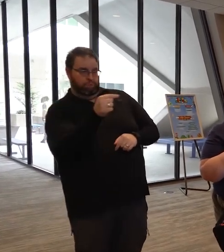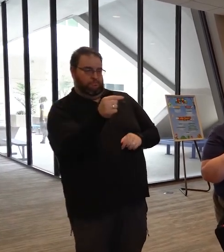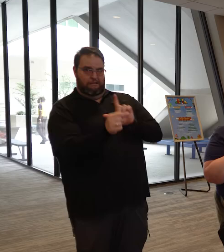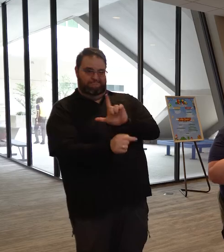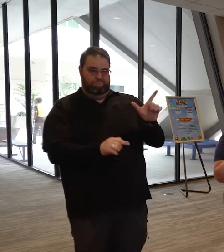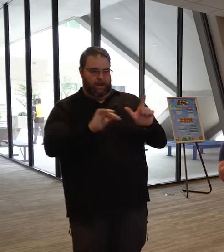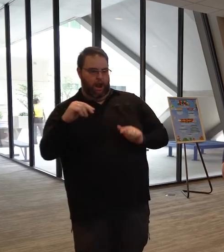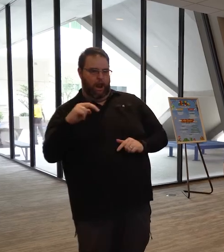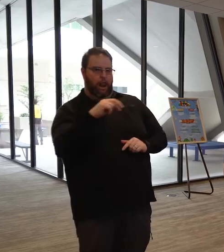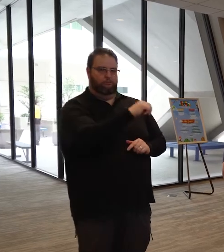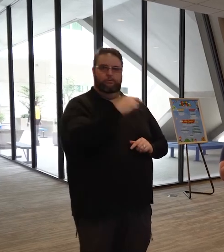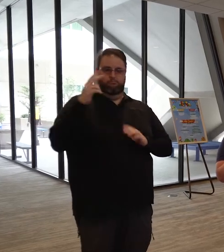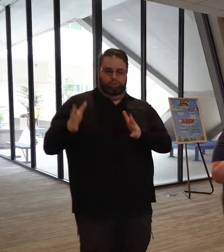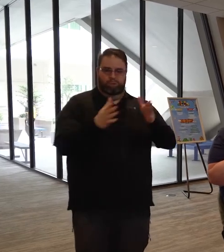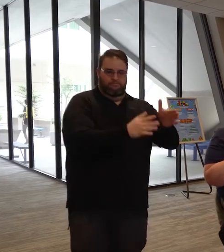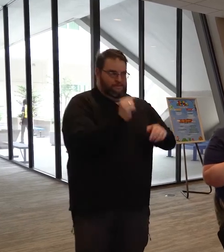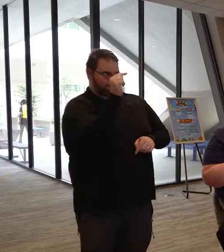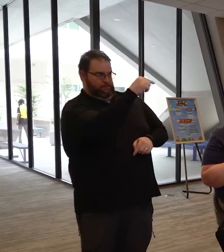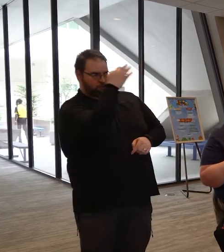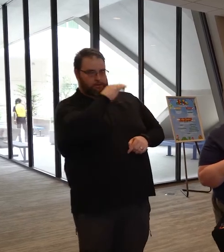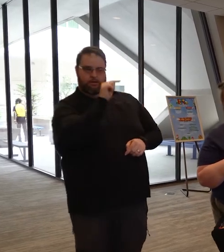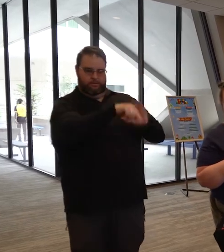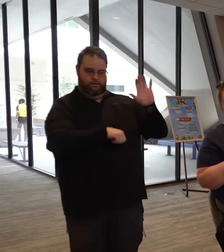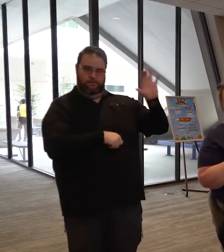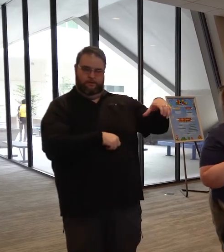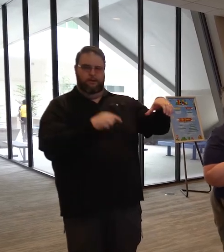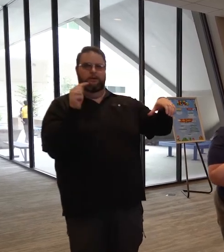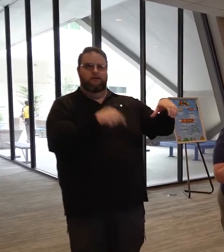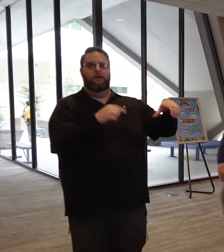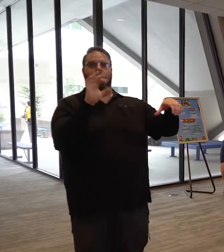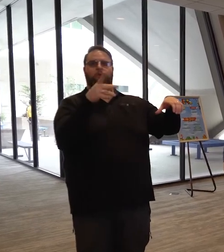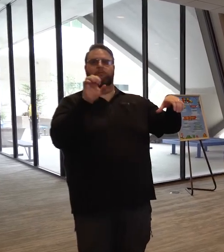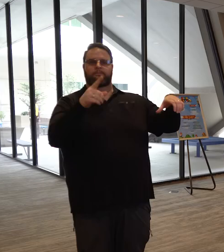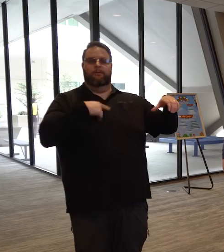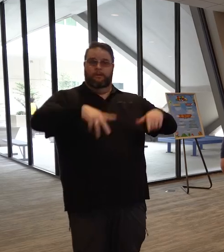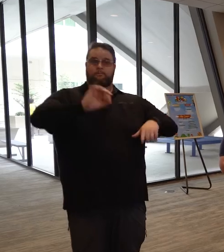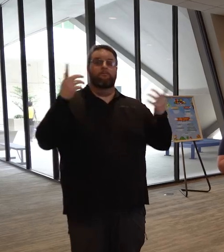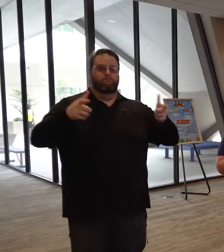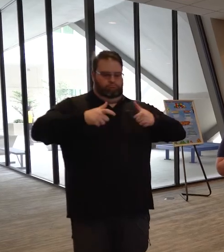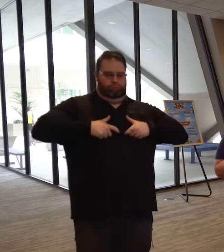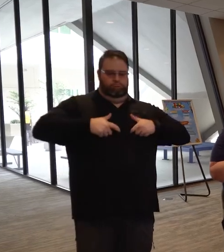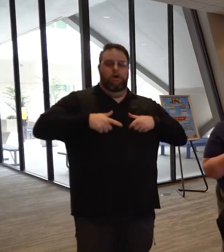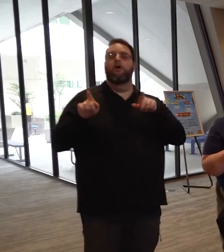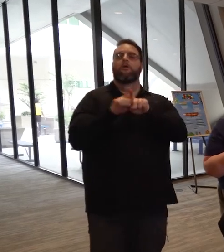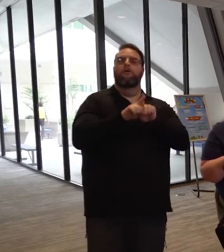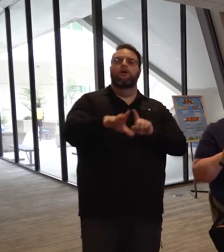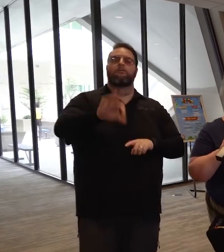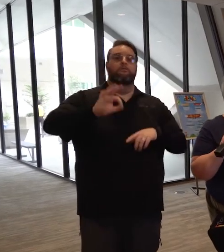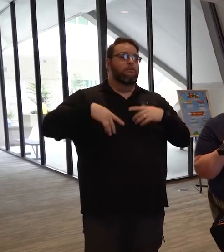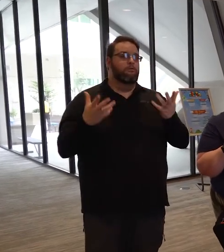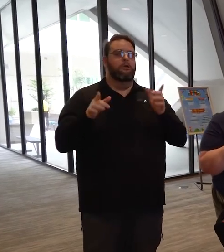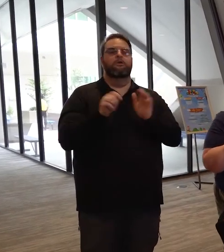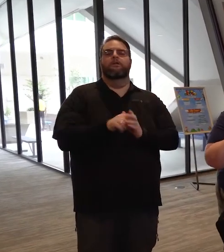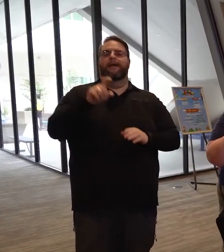a left and go 2 blocks. That's where you'll find the Cortland Grand. That is where badge pickup is. That's also where you're gonna find